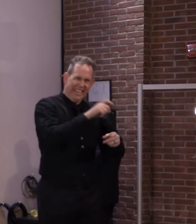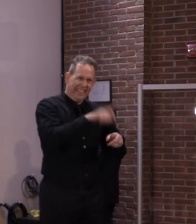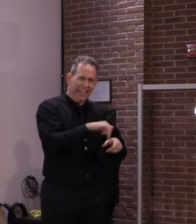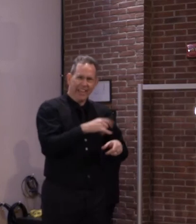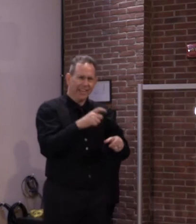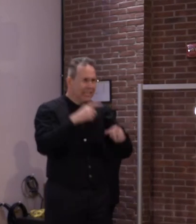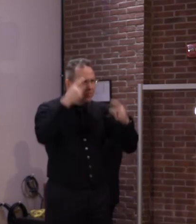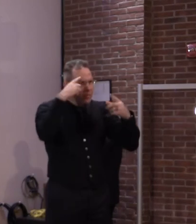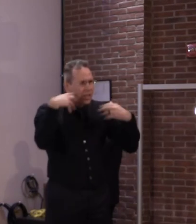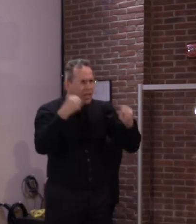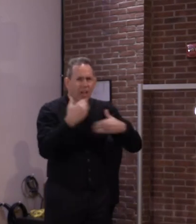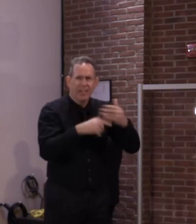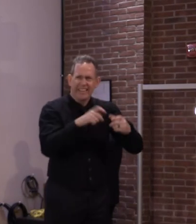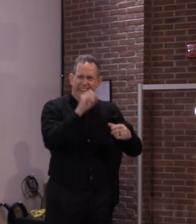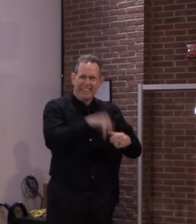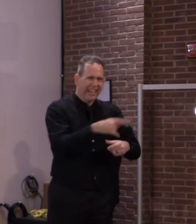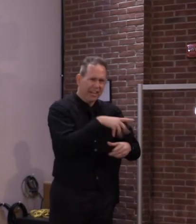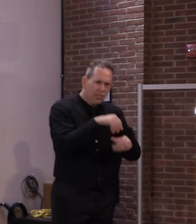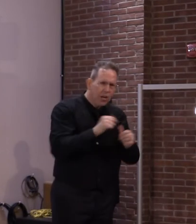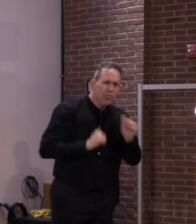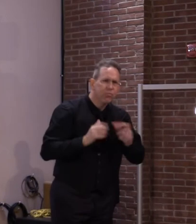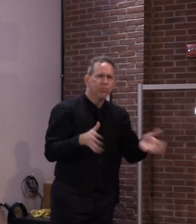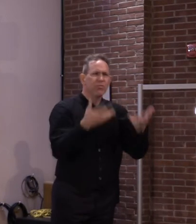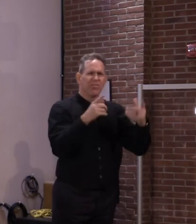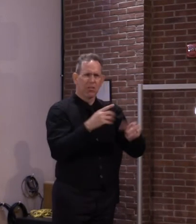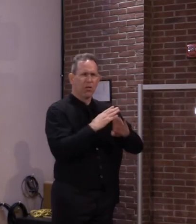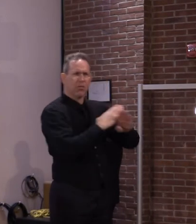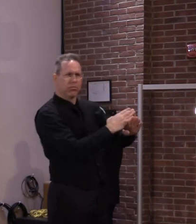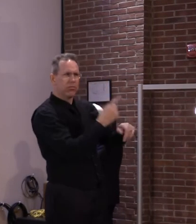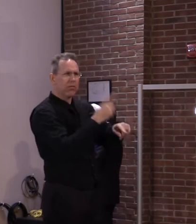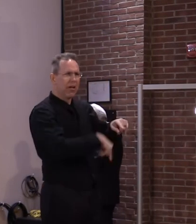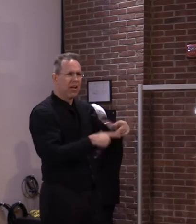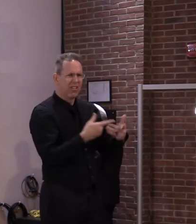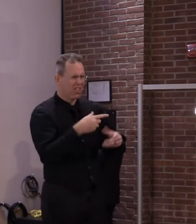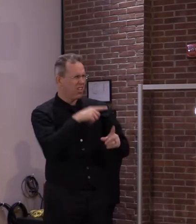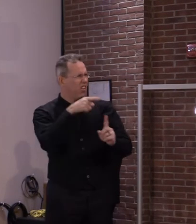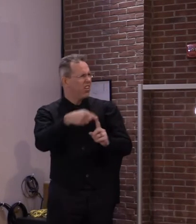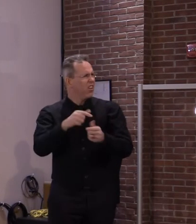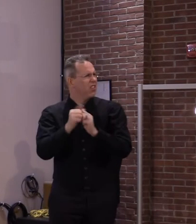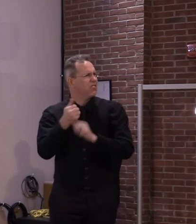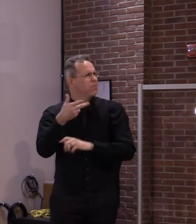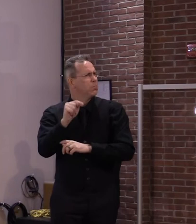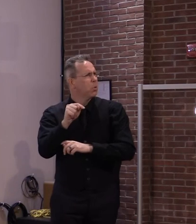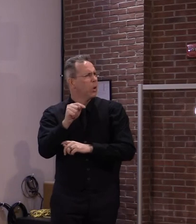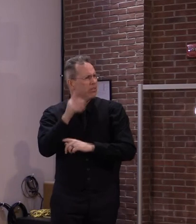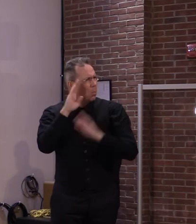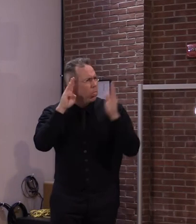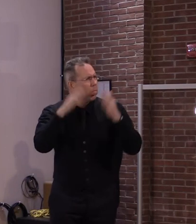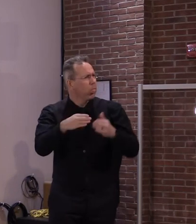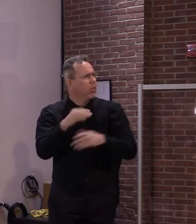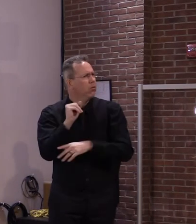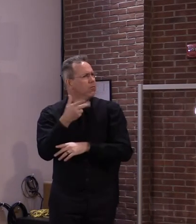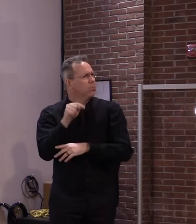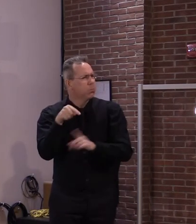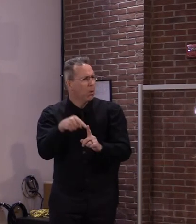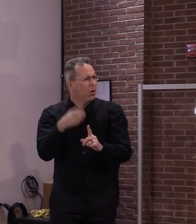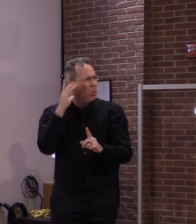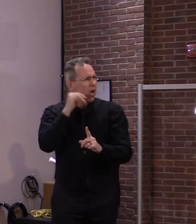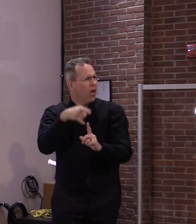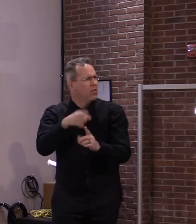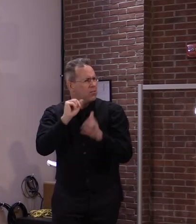sports have at least been given the green light leading up to now to practice and and play within their